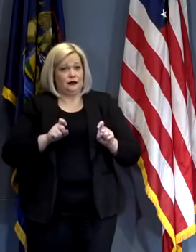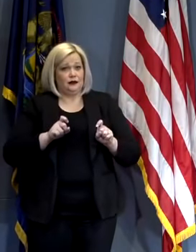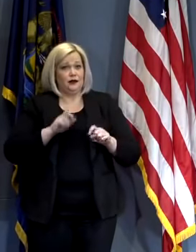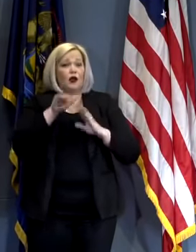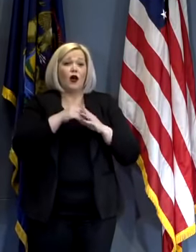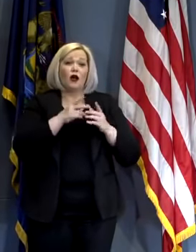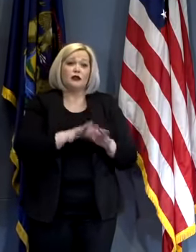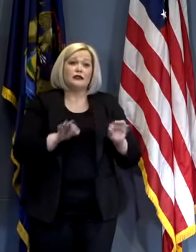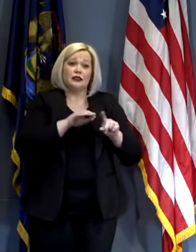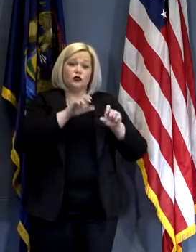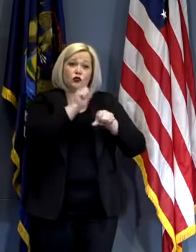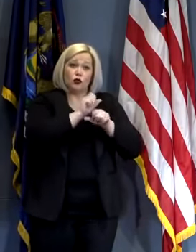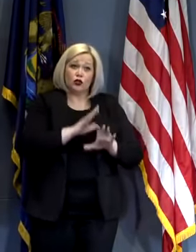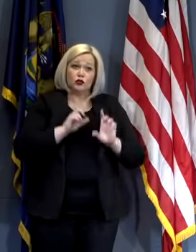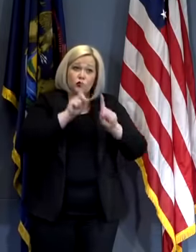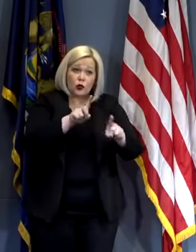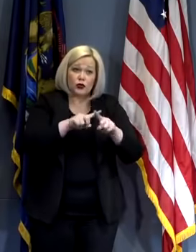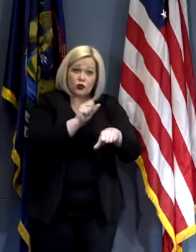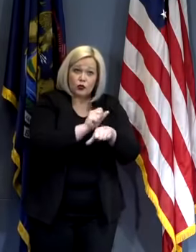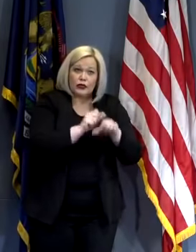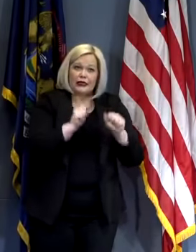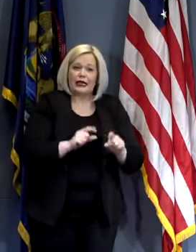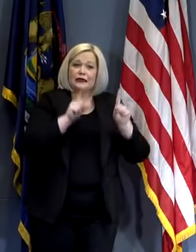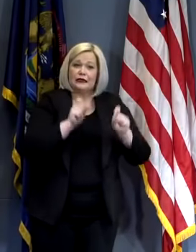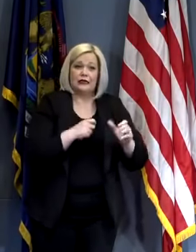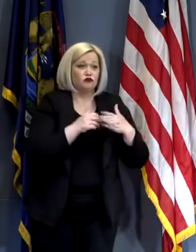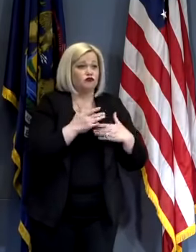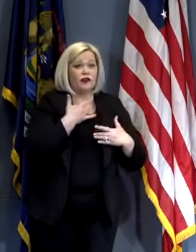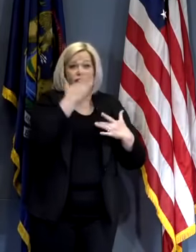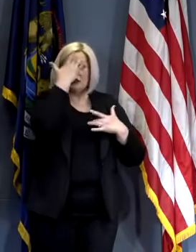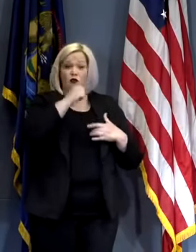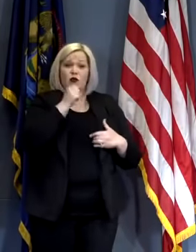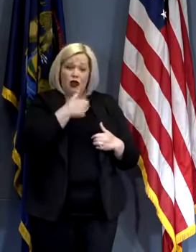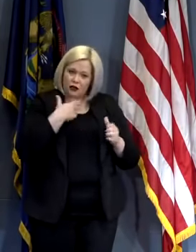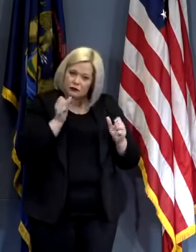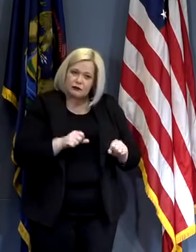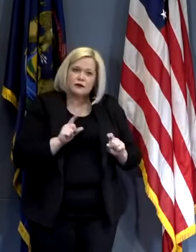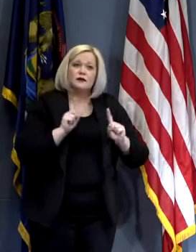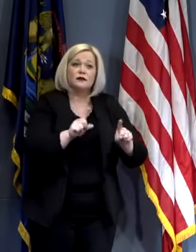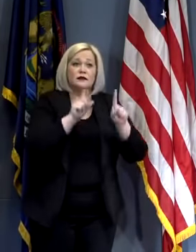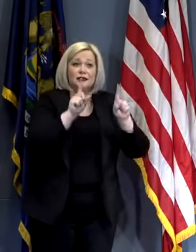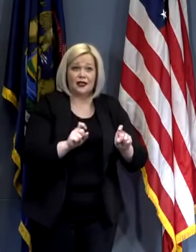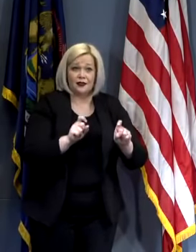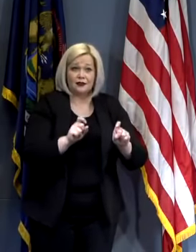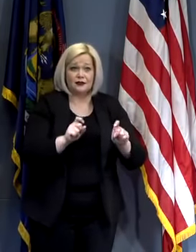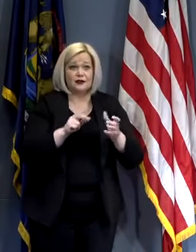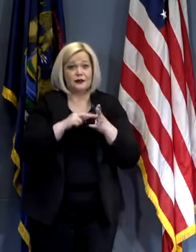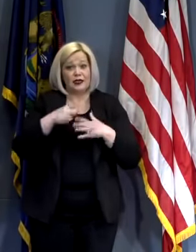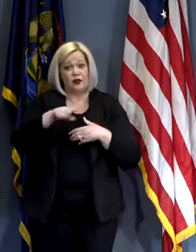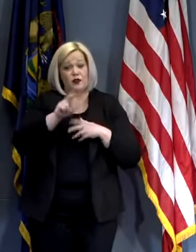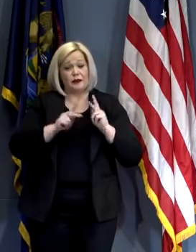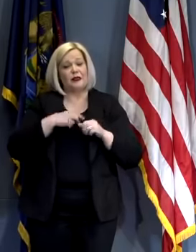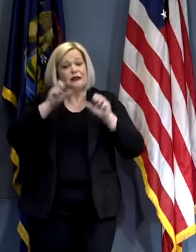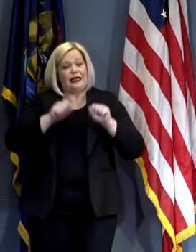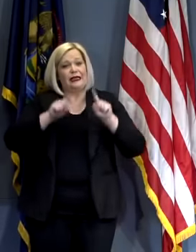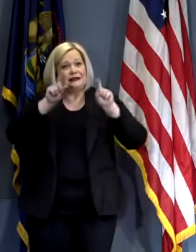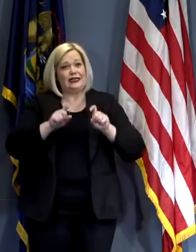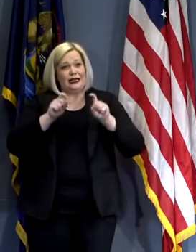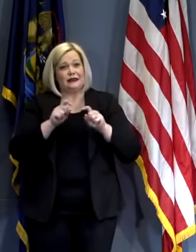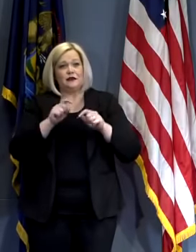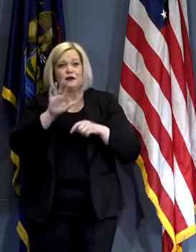workers still reporting to work in person, whether they have symptoms or not. Together, these sites can serve about 1,000